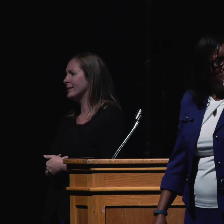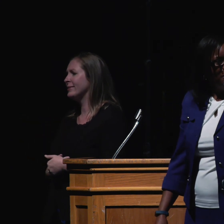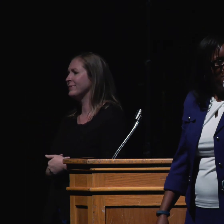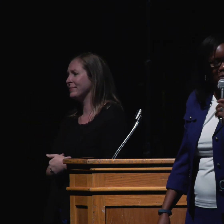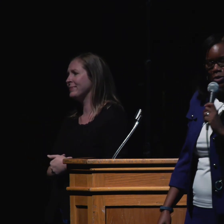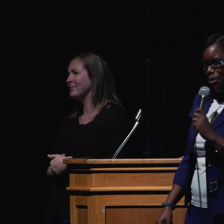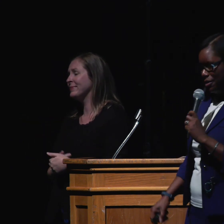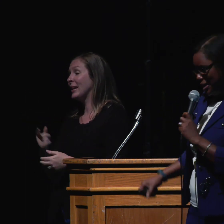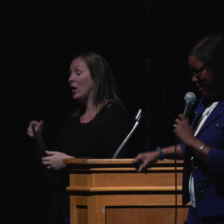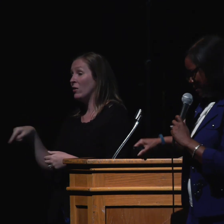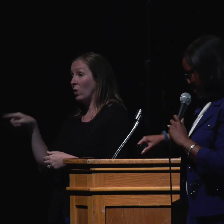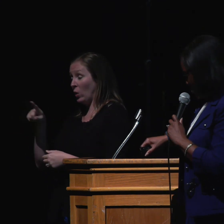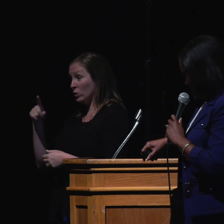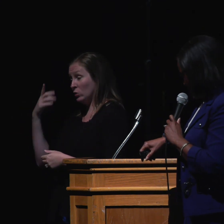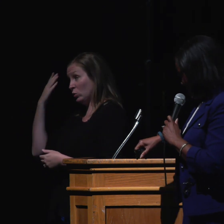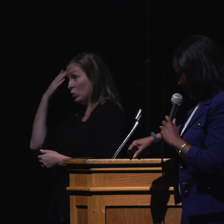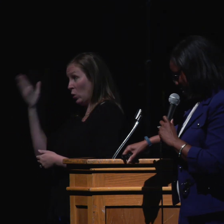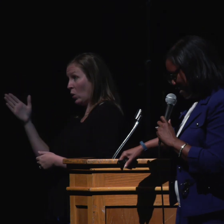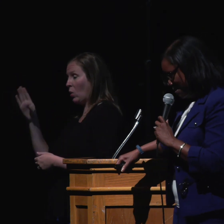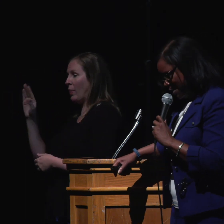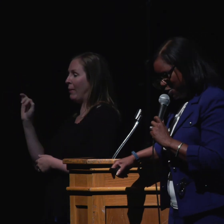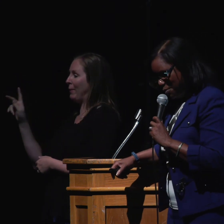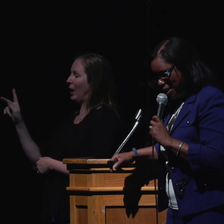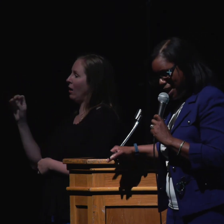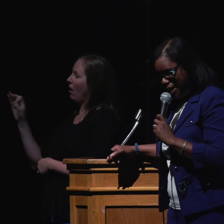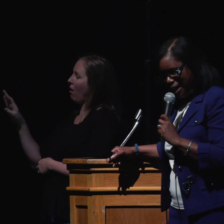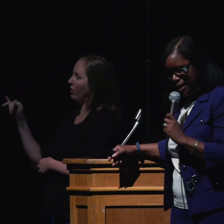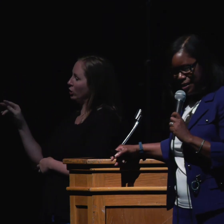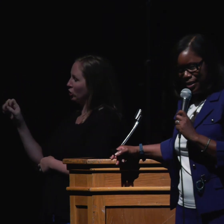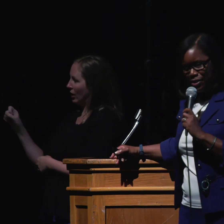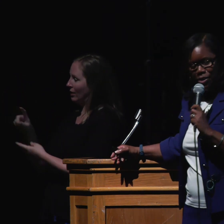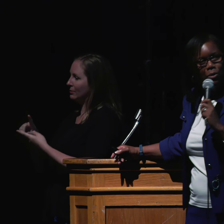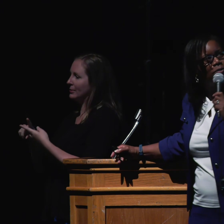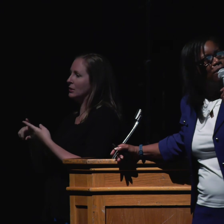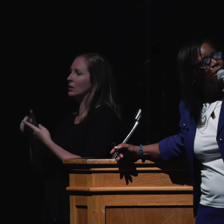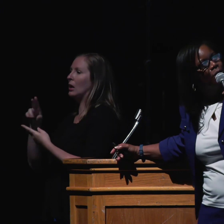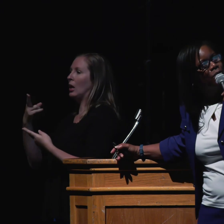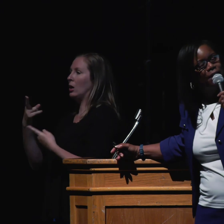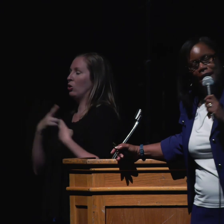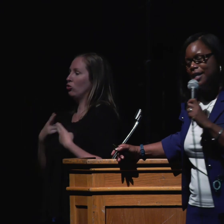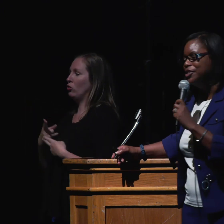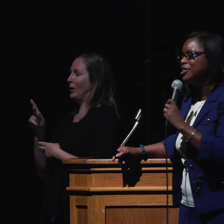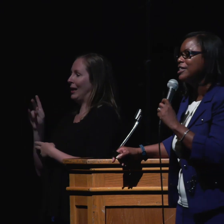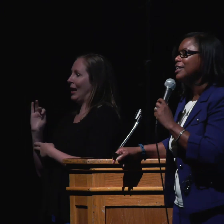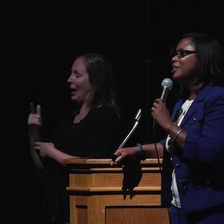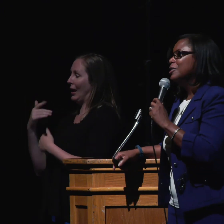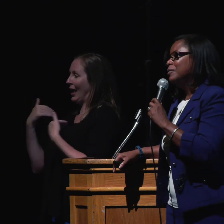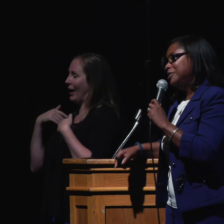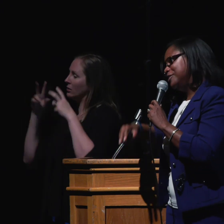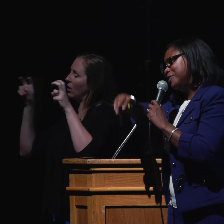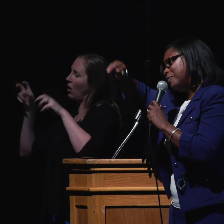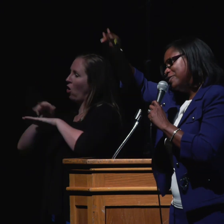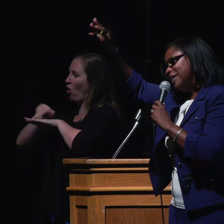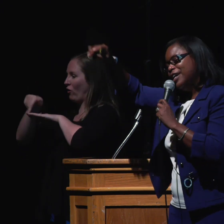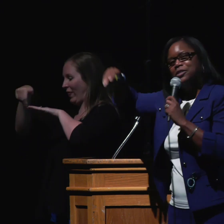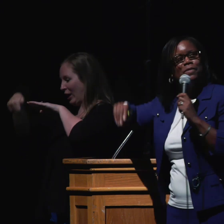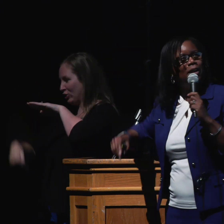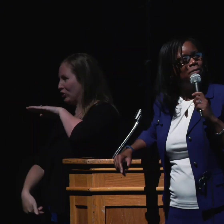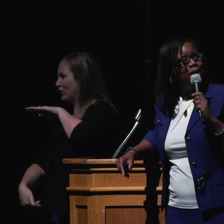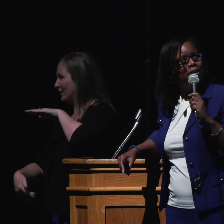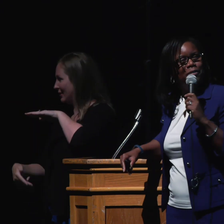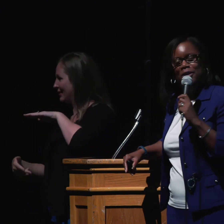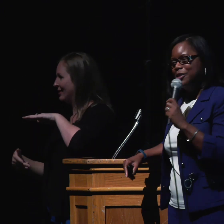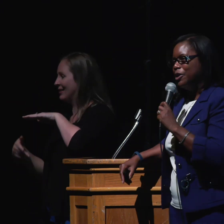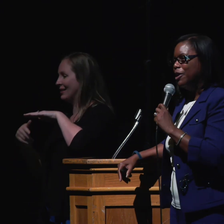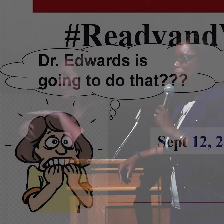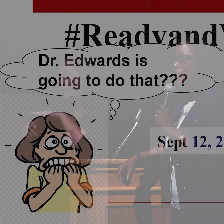So for those of you that don't know, the Bank of the James and Humankind has this over the edge, where you just go over the edge of